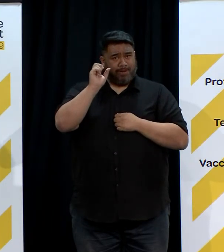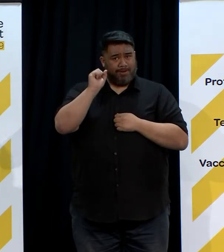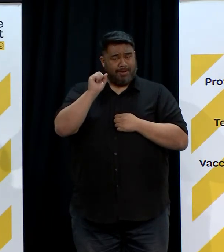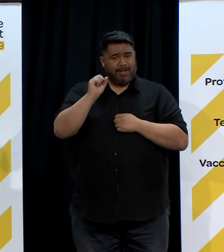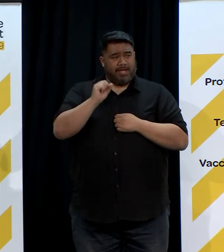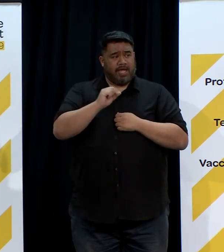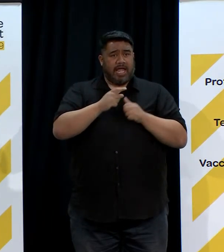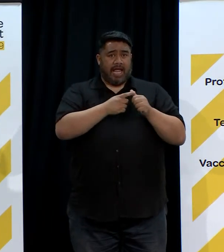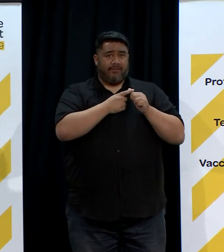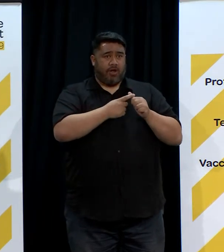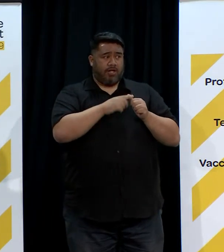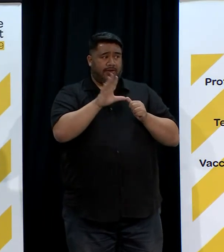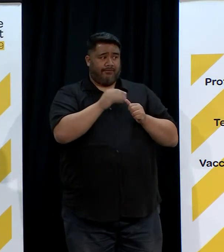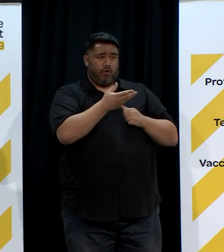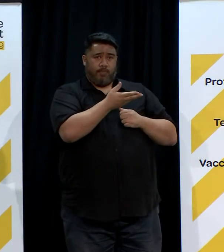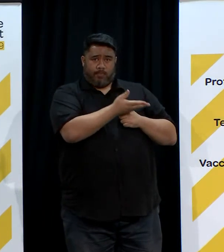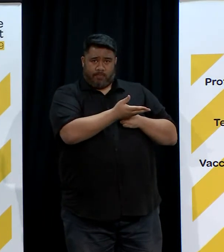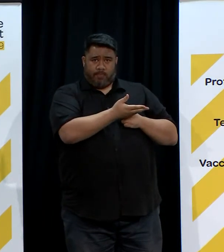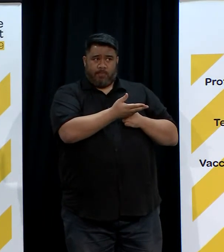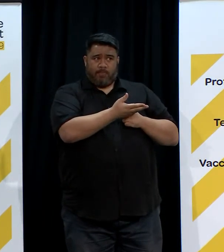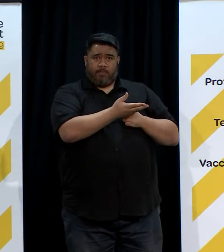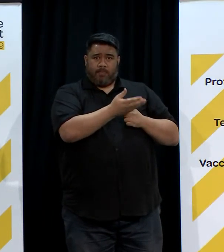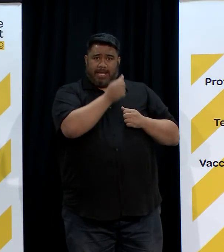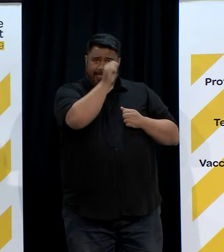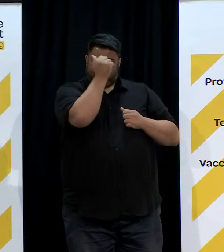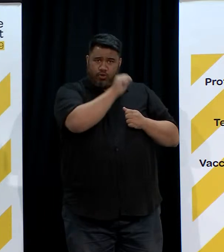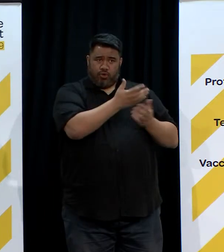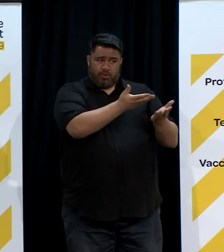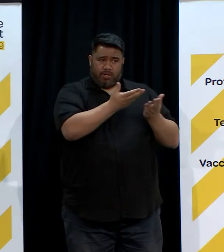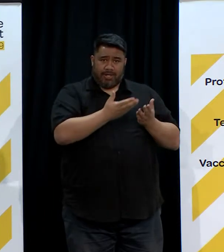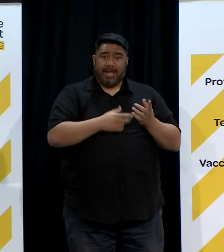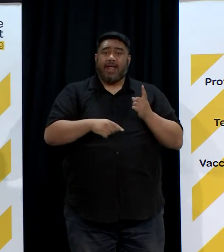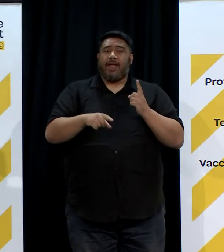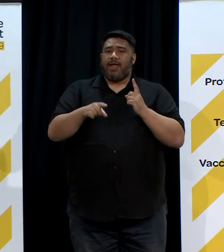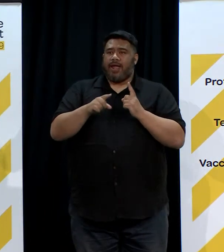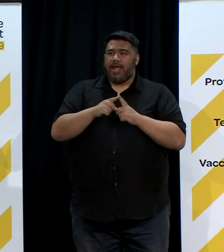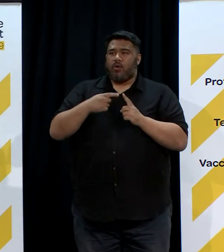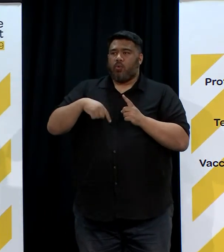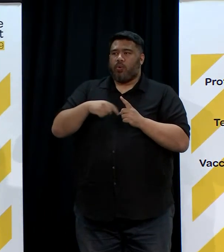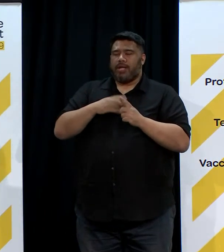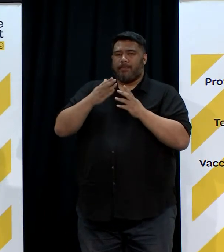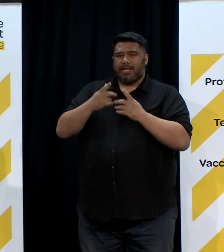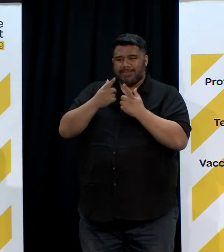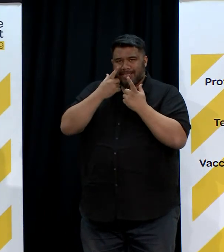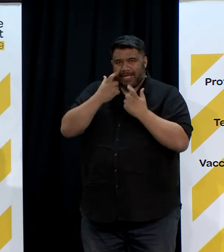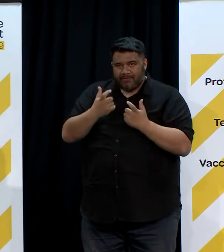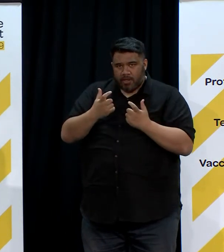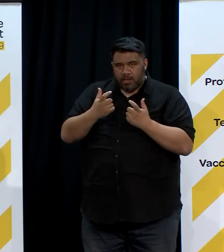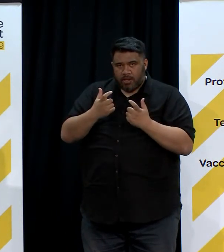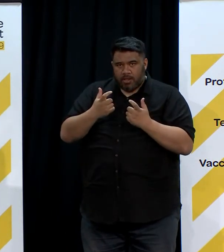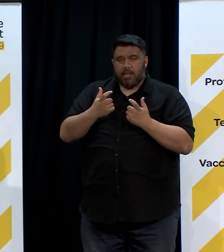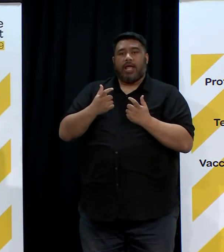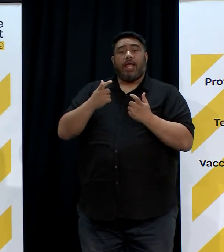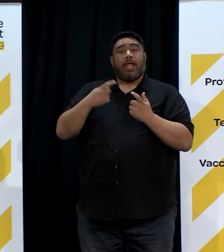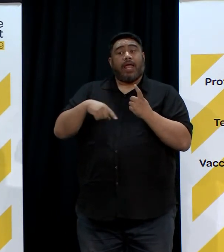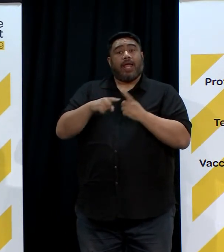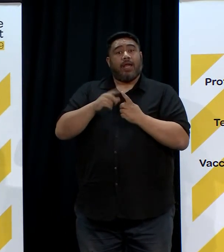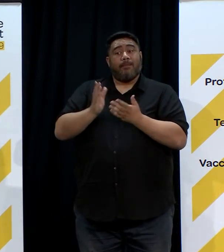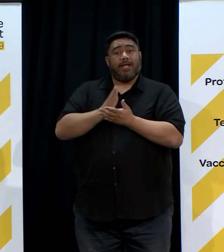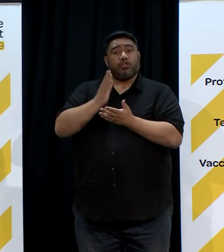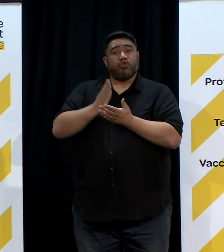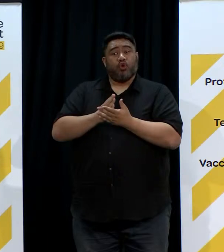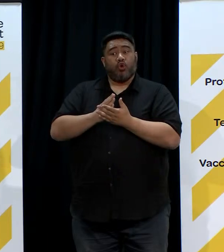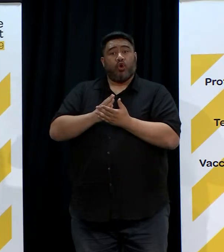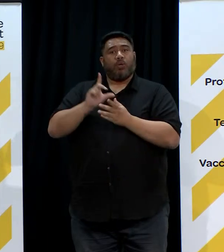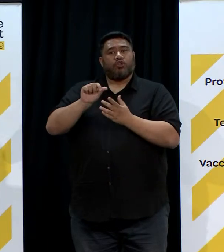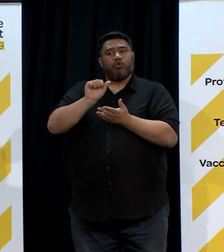listening to the advice of our medical and scientific experts, is to be being careful, but also to make sure that when we do a job, we do it